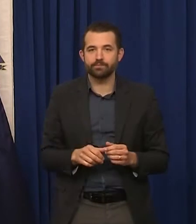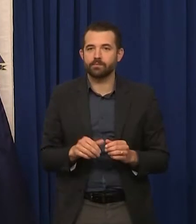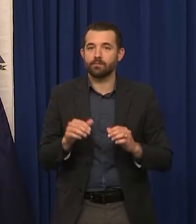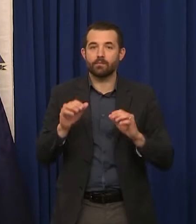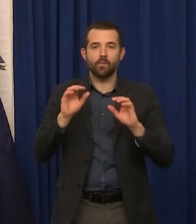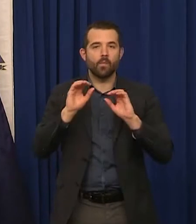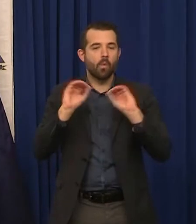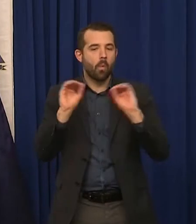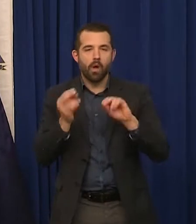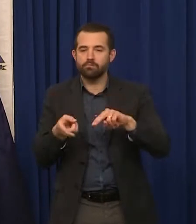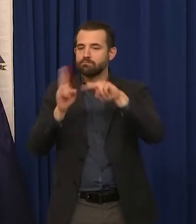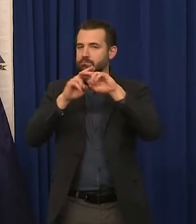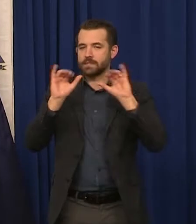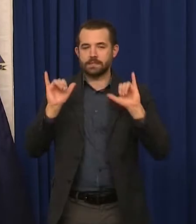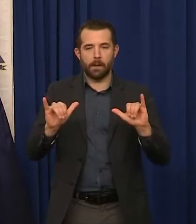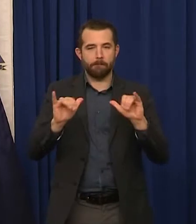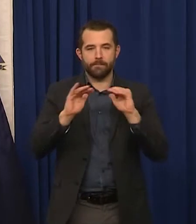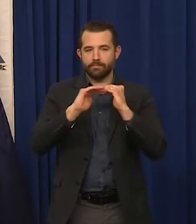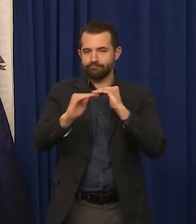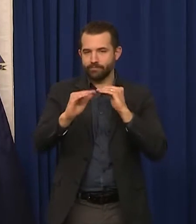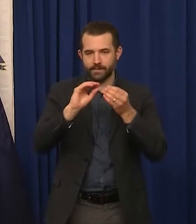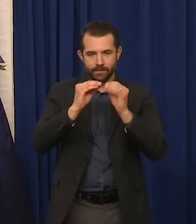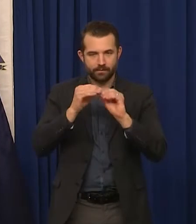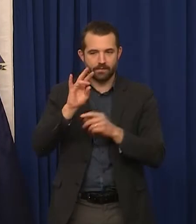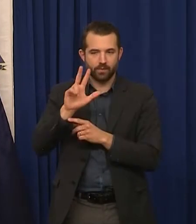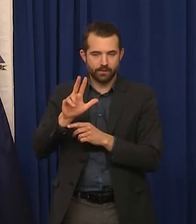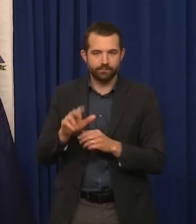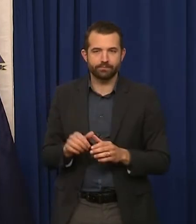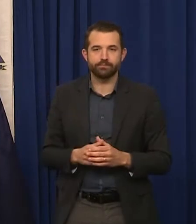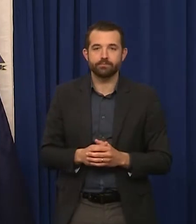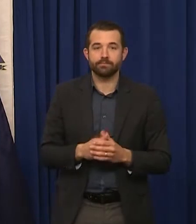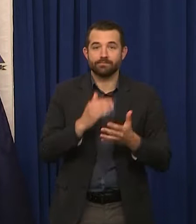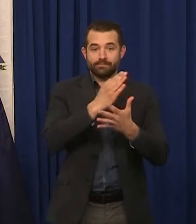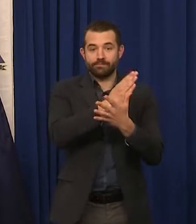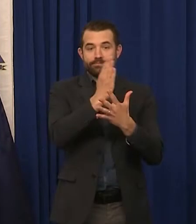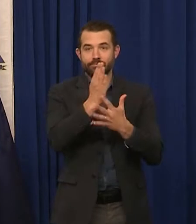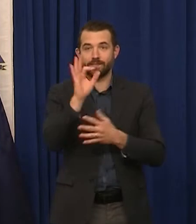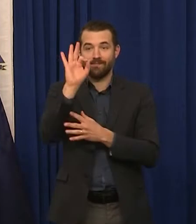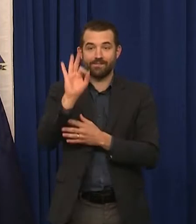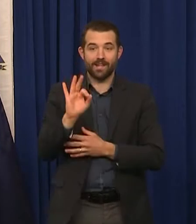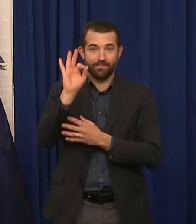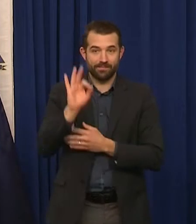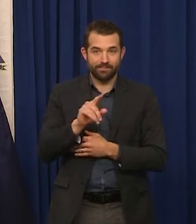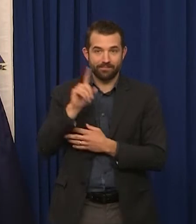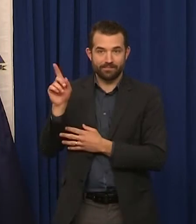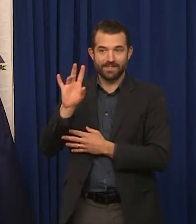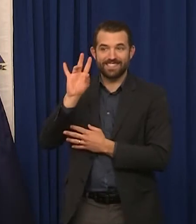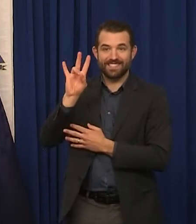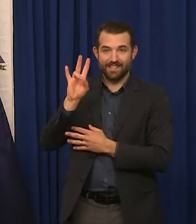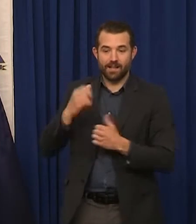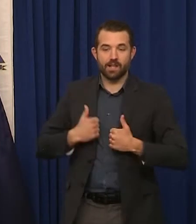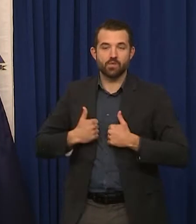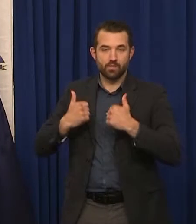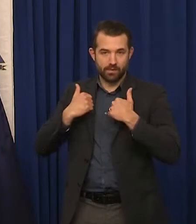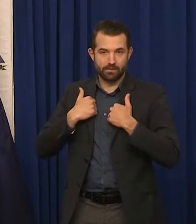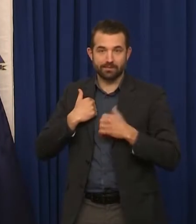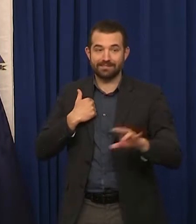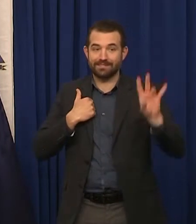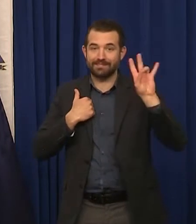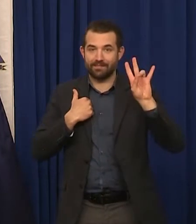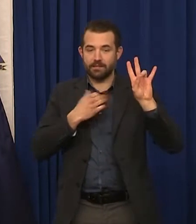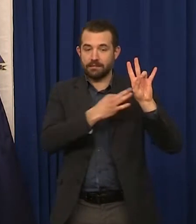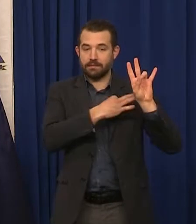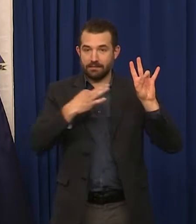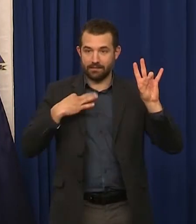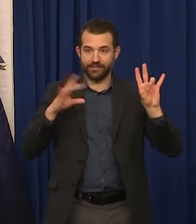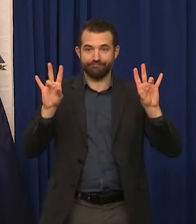since yesterday. At the Falmouth facility, there are 7 residents and 7 staff for a total